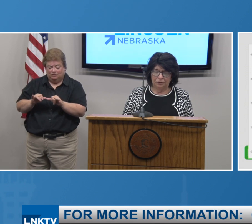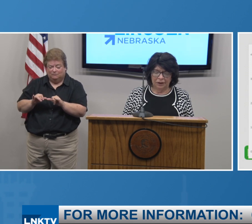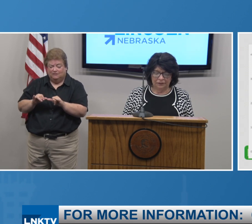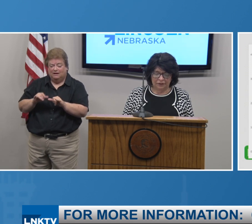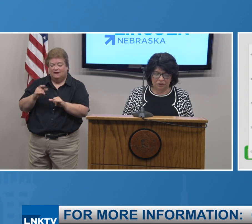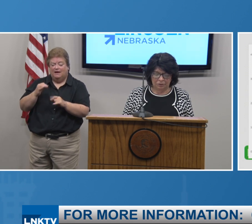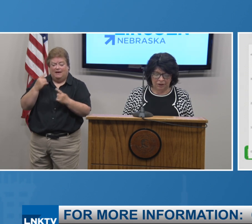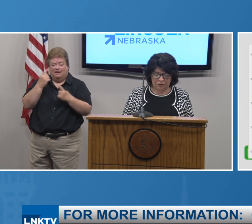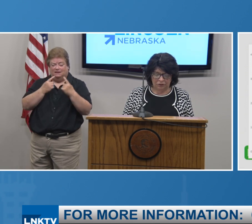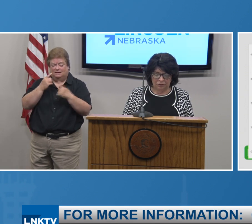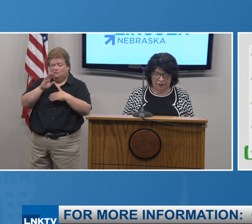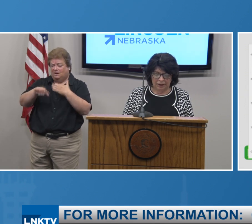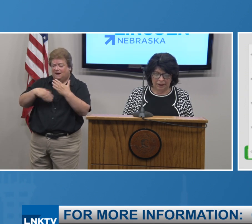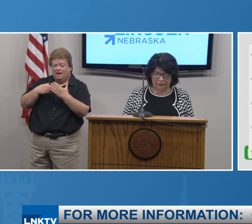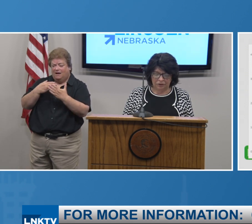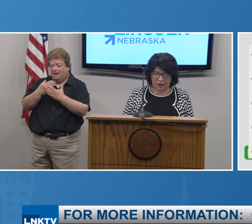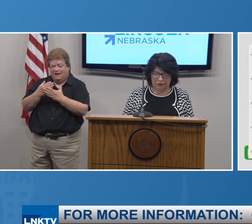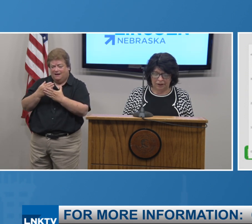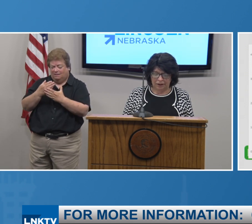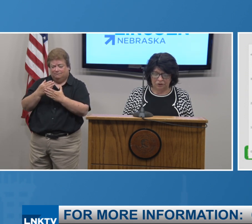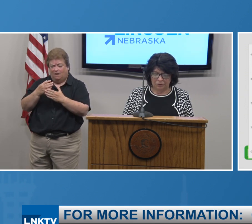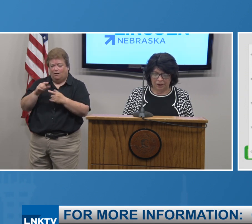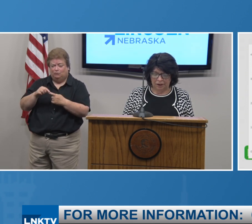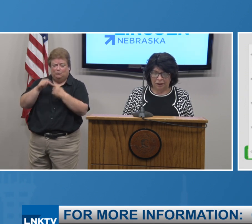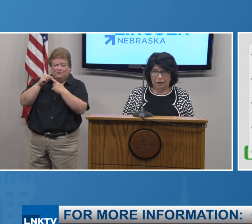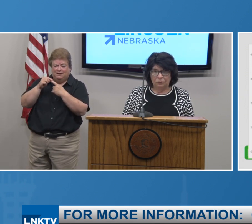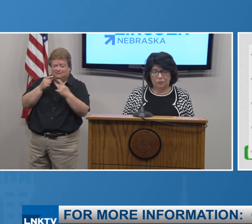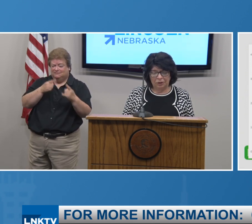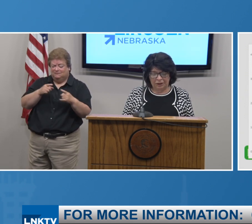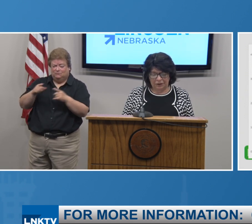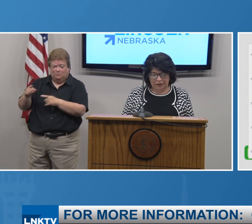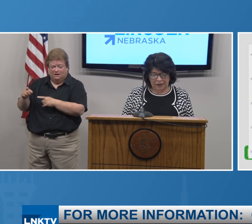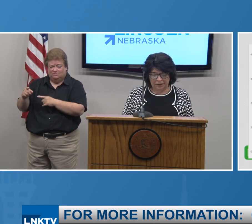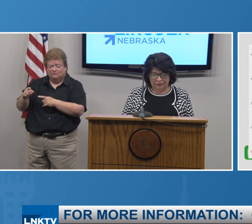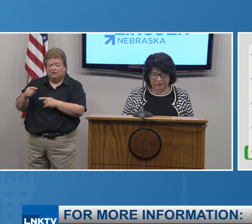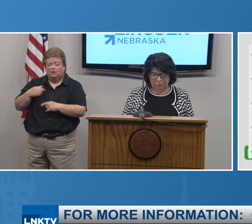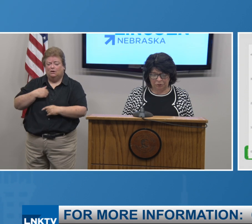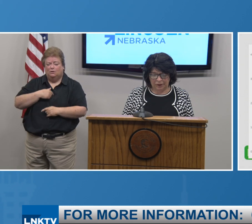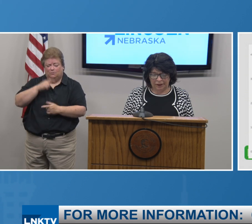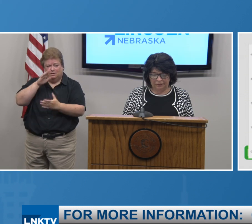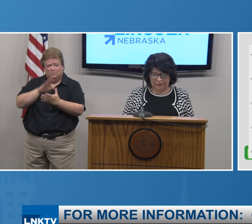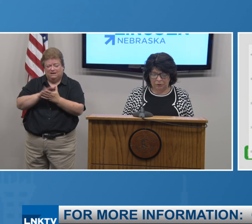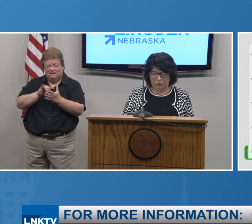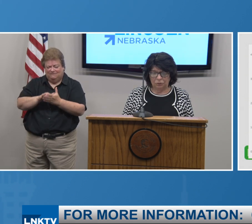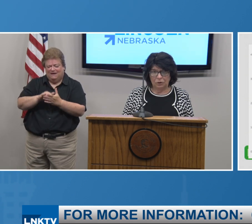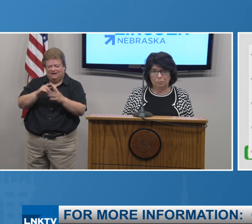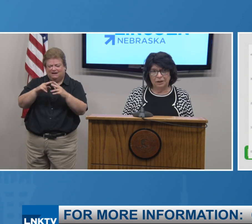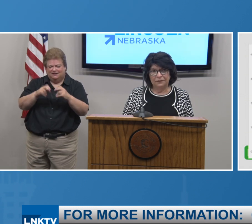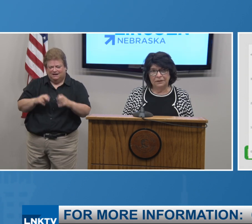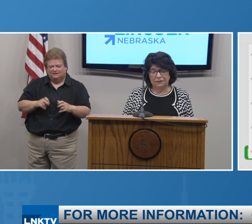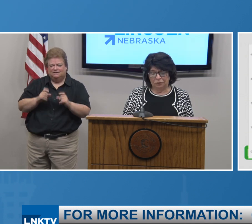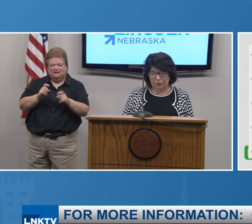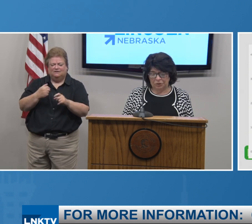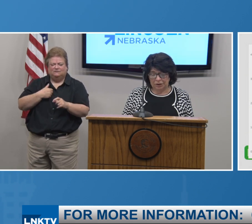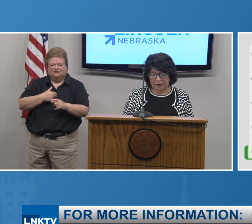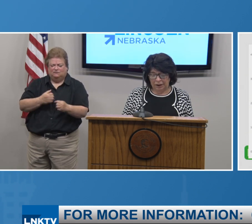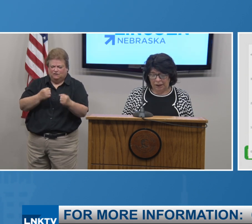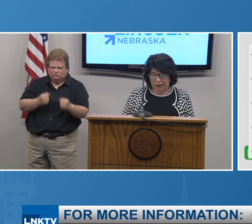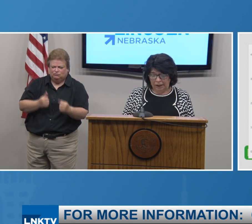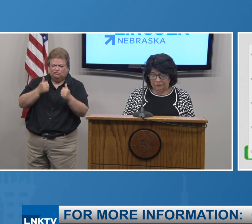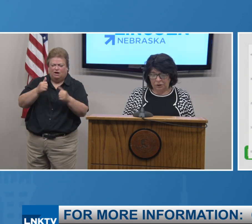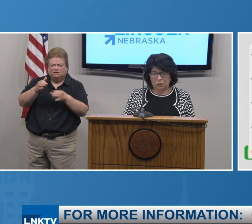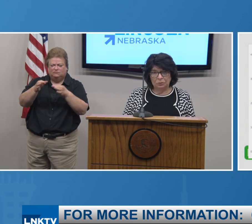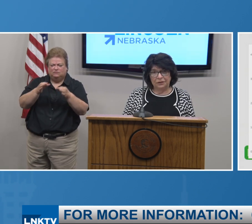any unique situations for Lancaster County each week, we believe the analysis provides the most robust